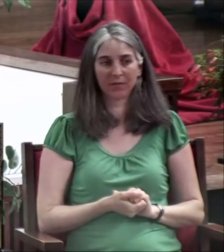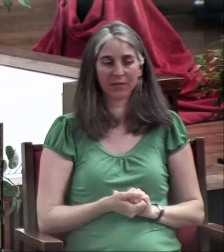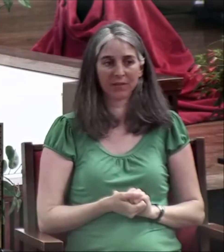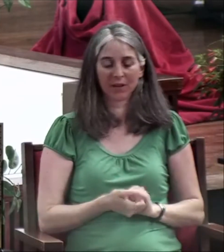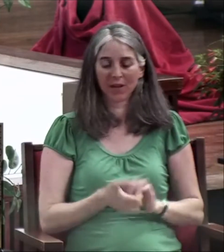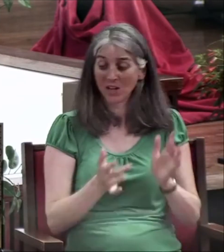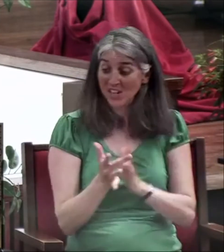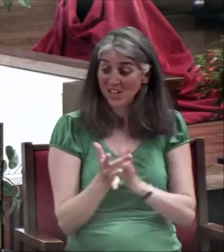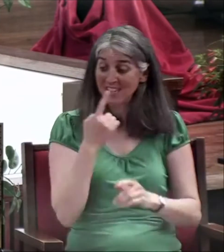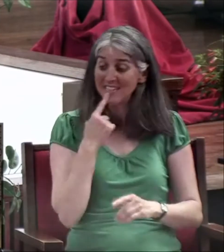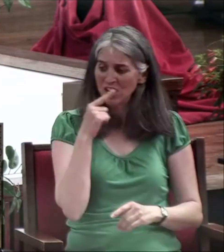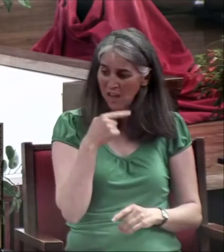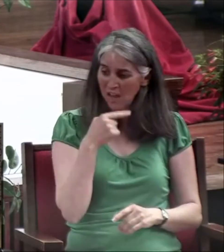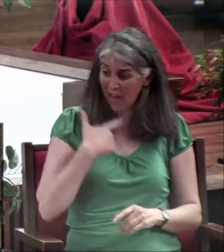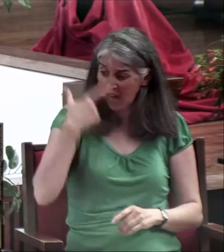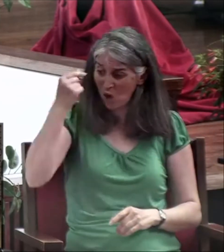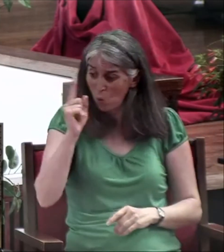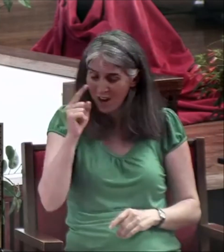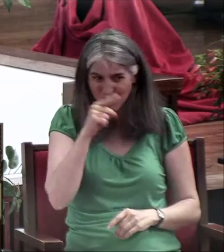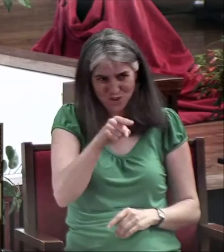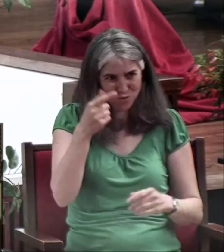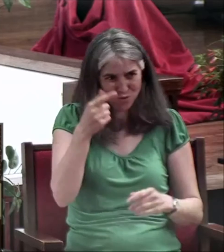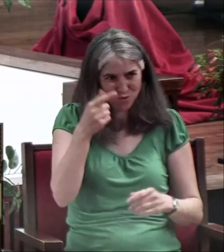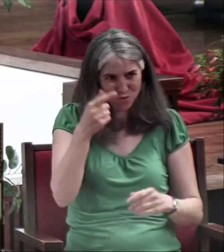"And you know the way to the place where I am going."